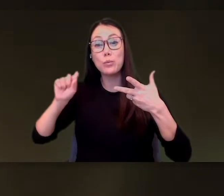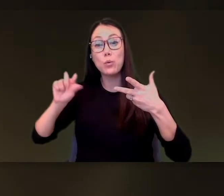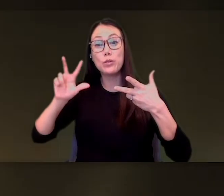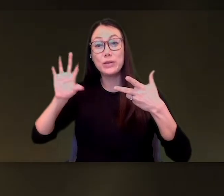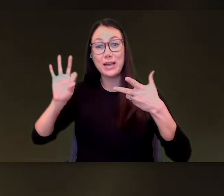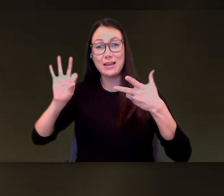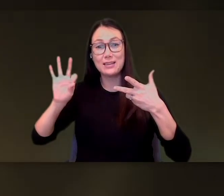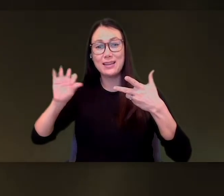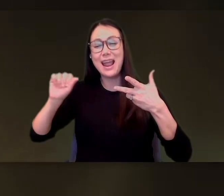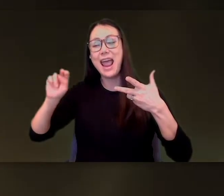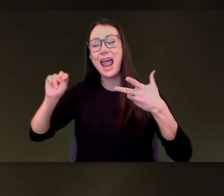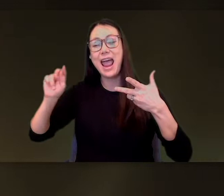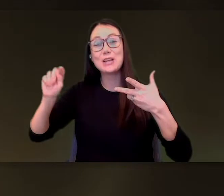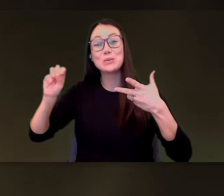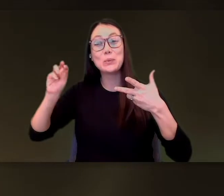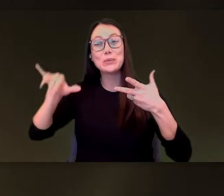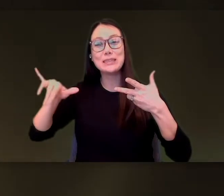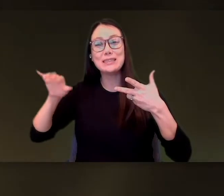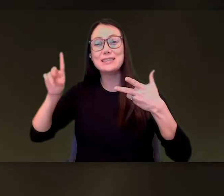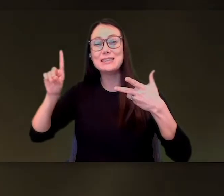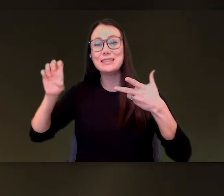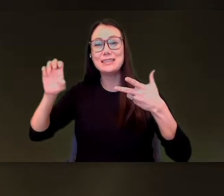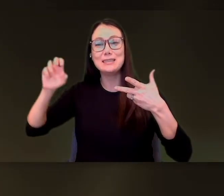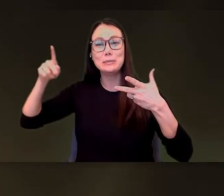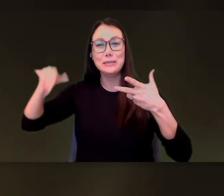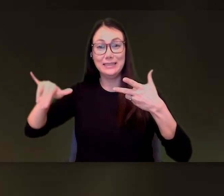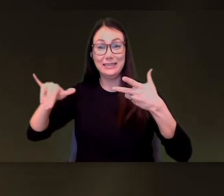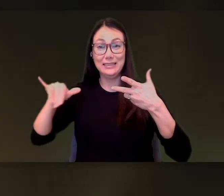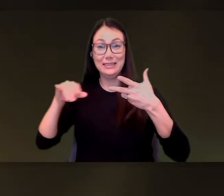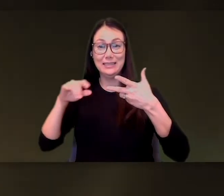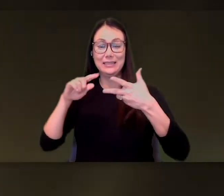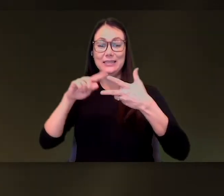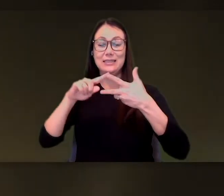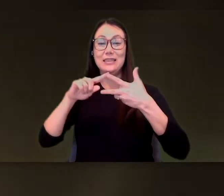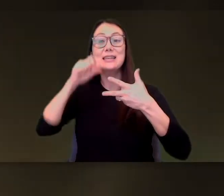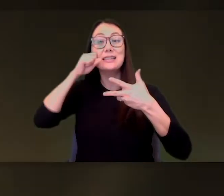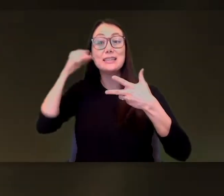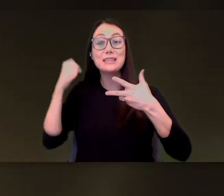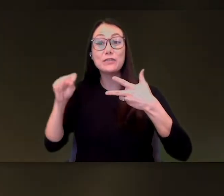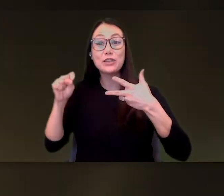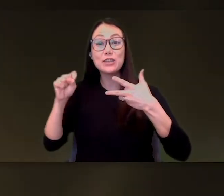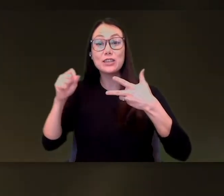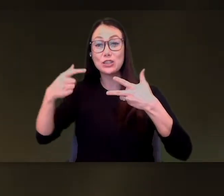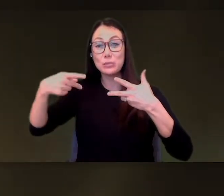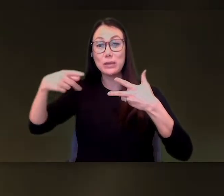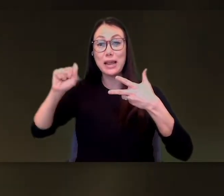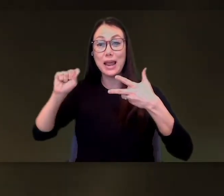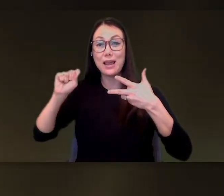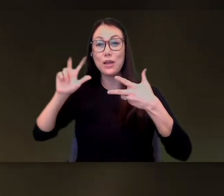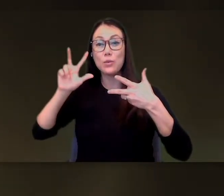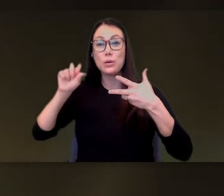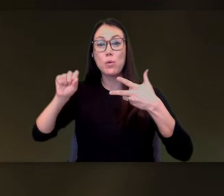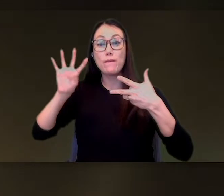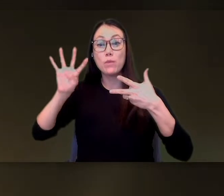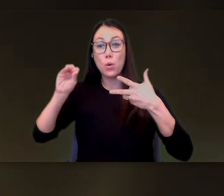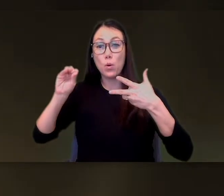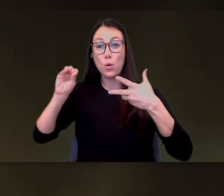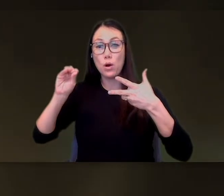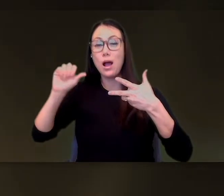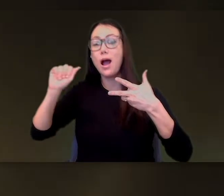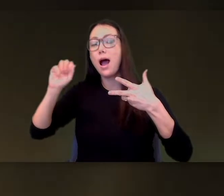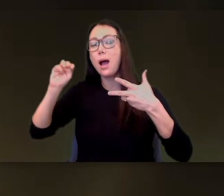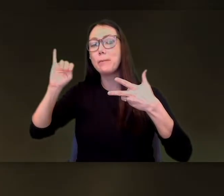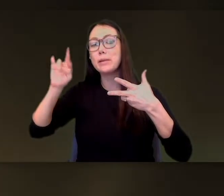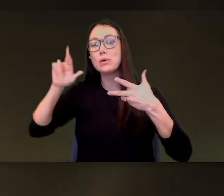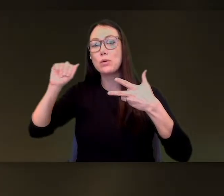of 3.39, that goes to Anthony Devey. In Silver, with a GPA of